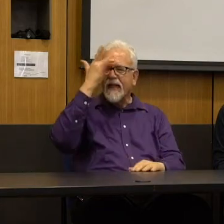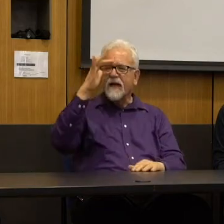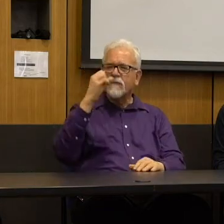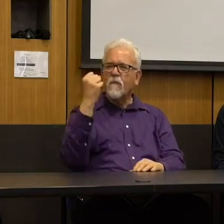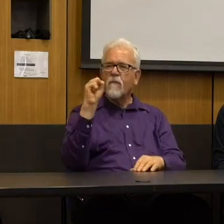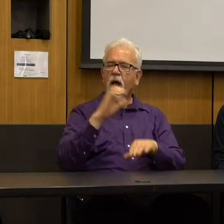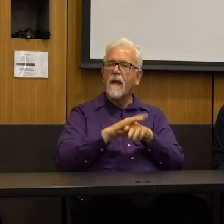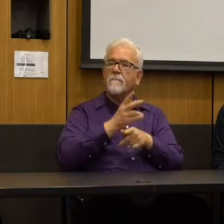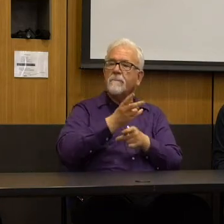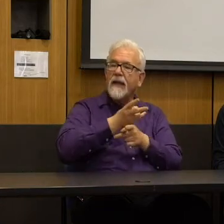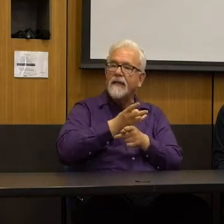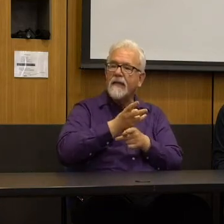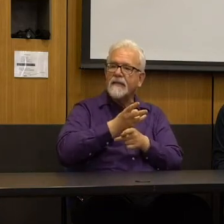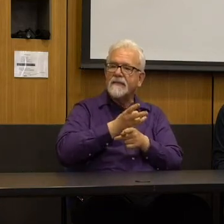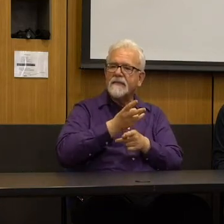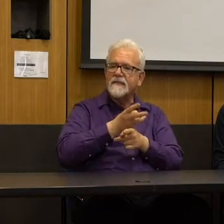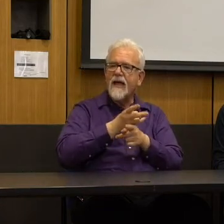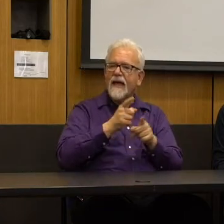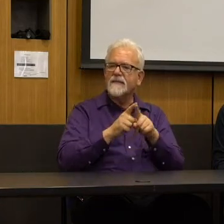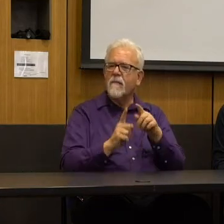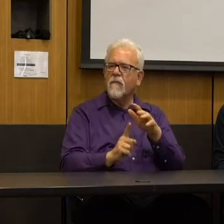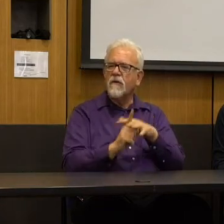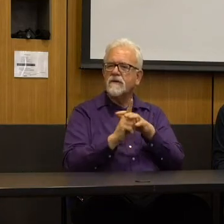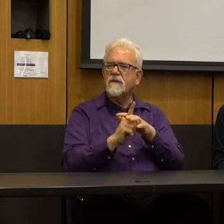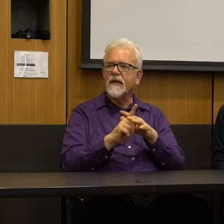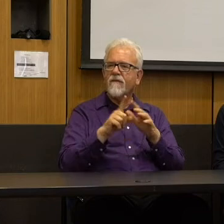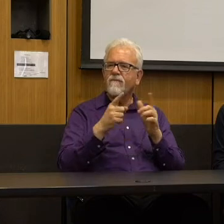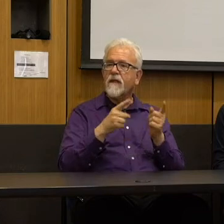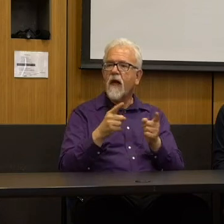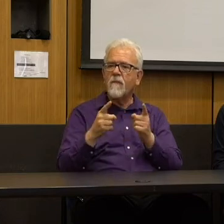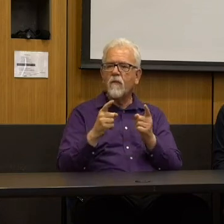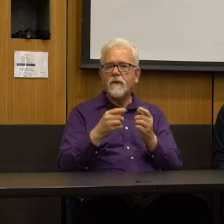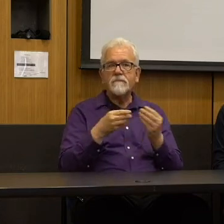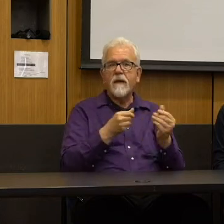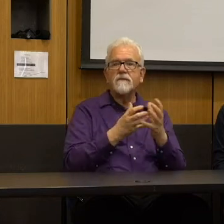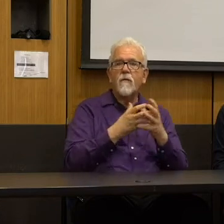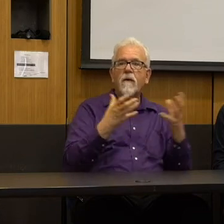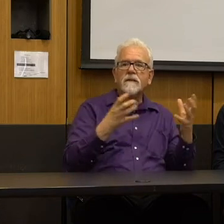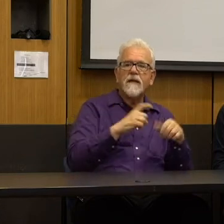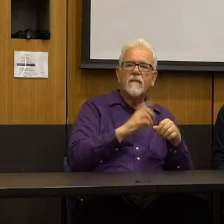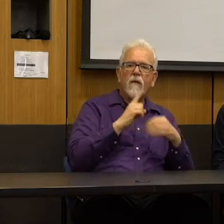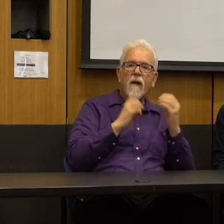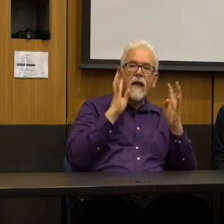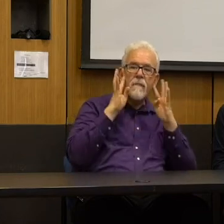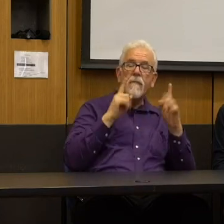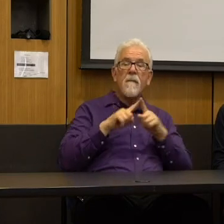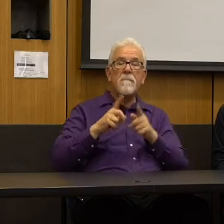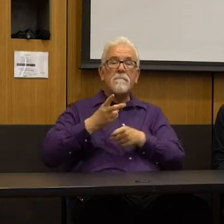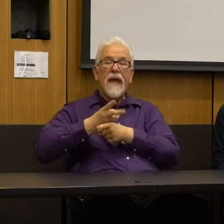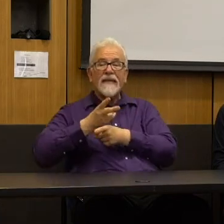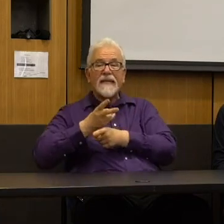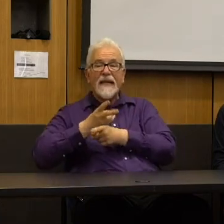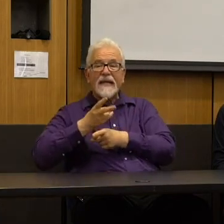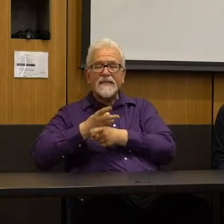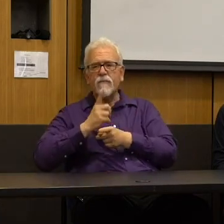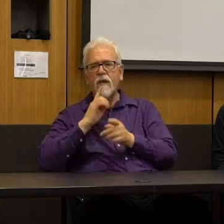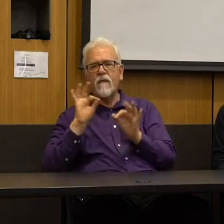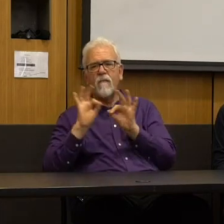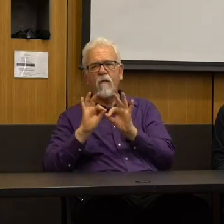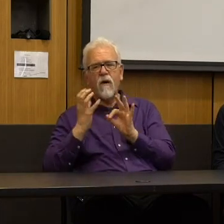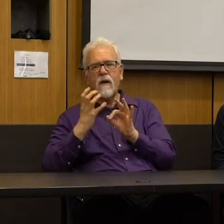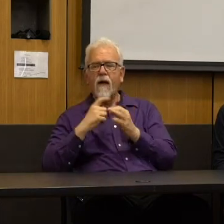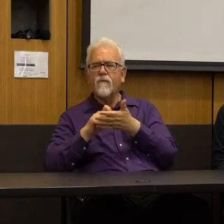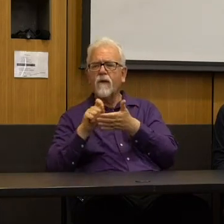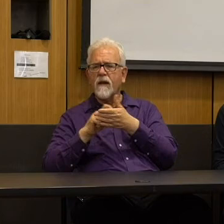maintenance as an emerging phenomenon. We spend so much time talking about innovation, but maintenance is actually really important, and I've written